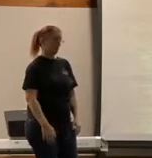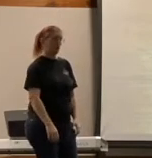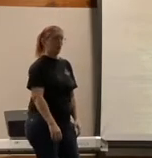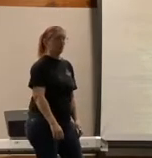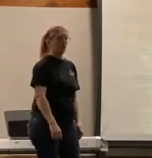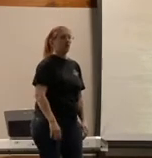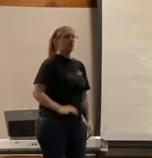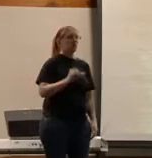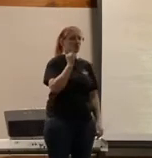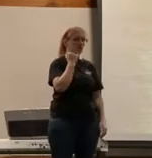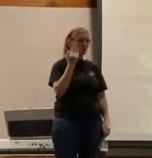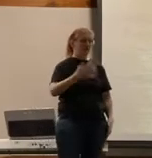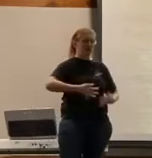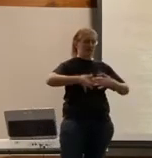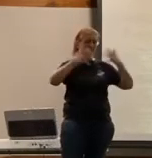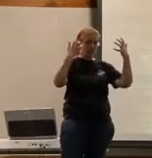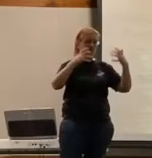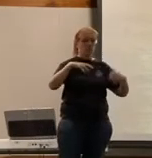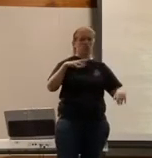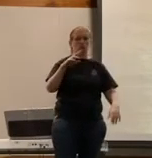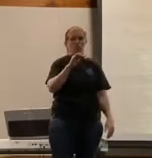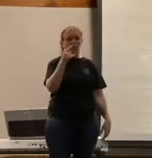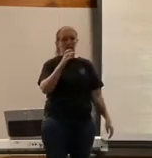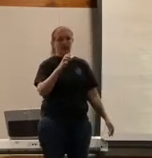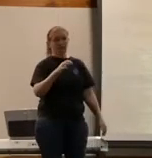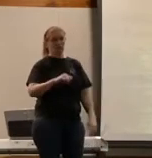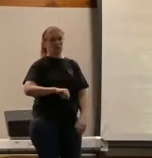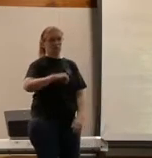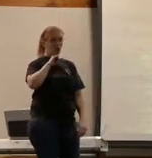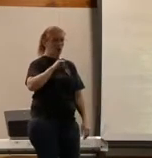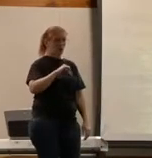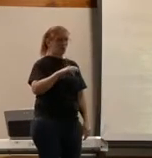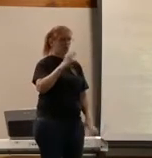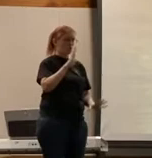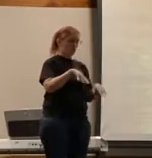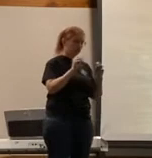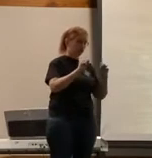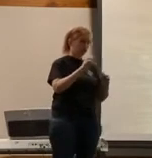Jealousy, anger, rage, pride took over Cain.